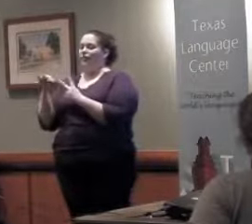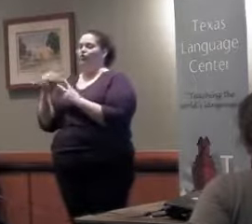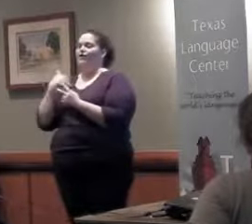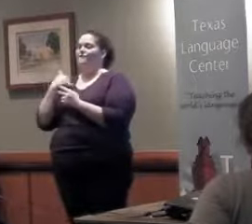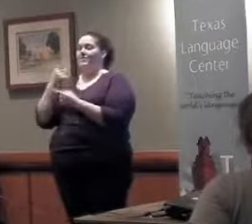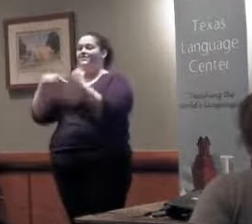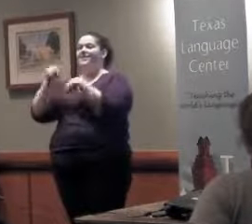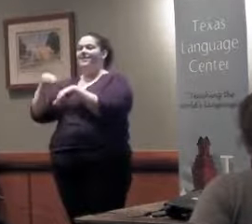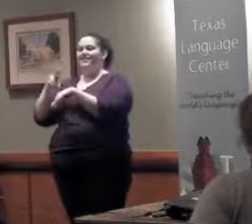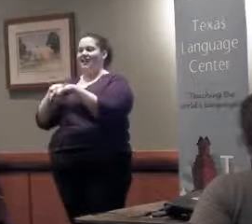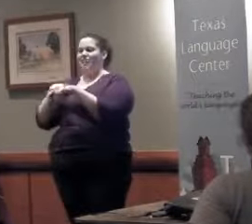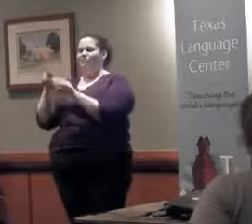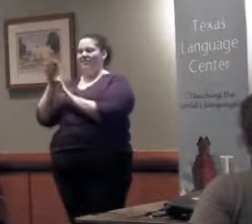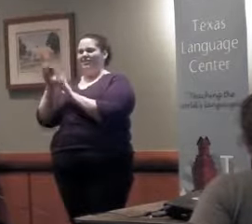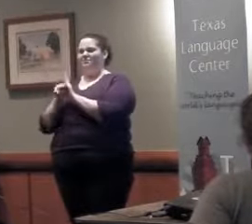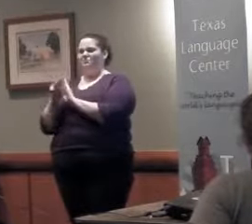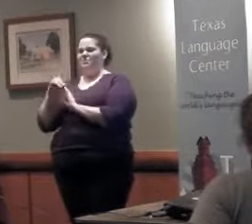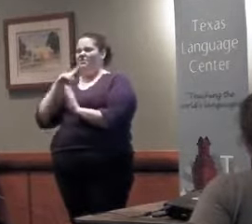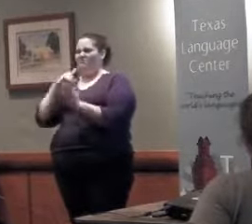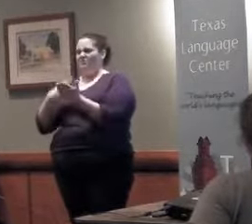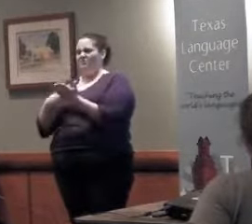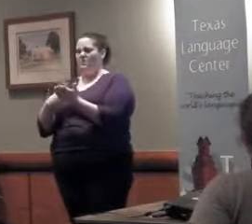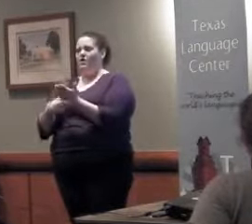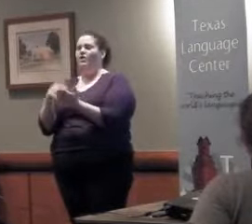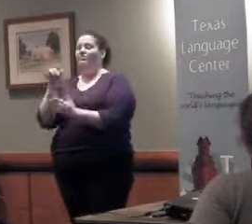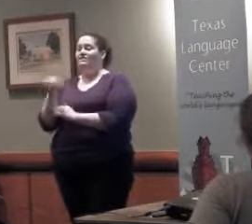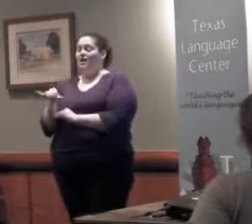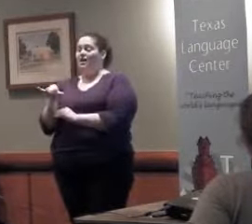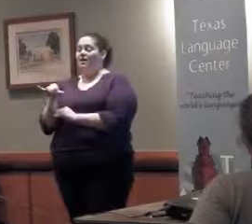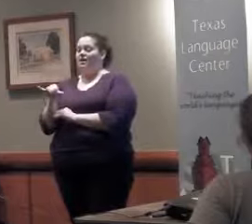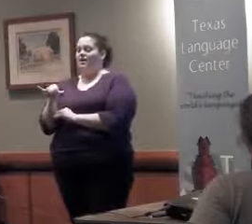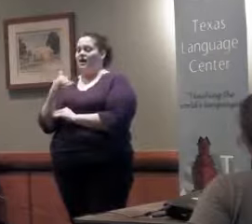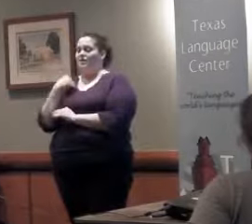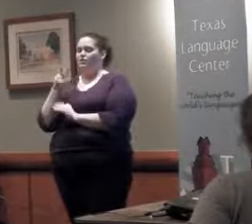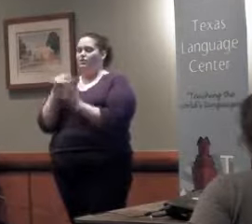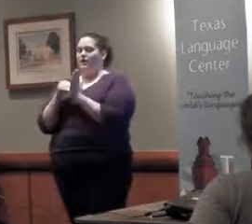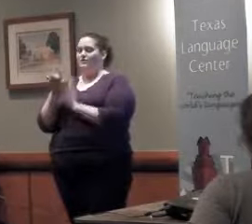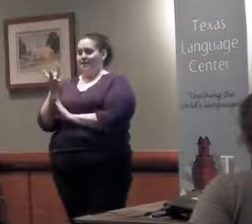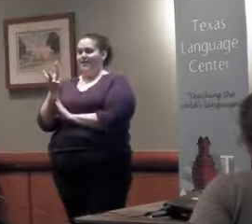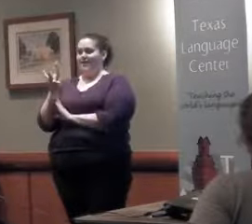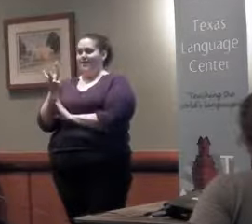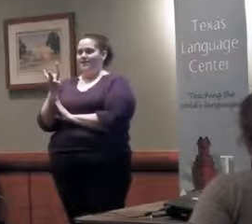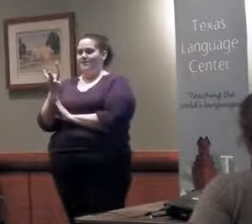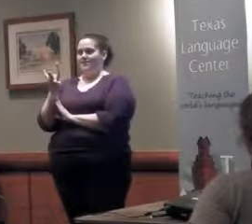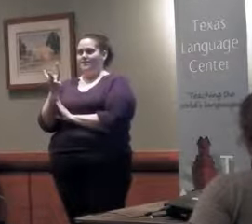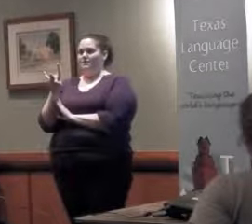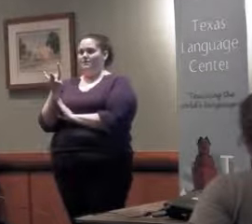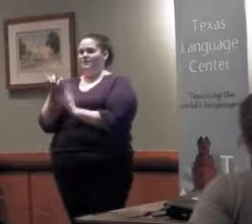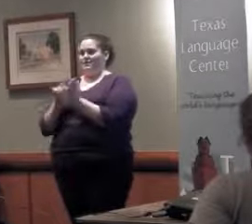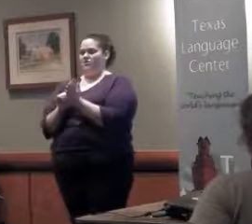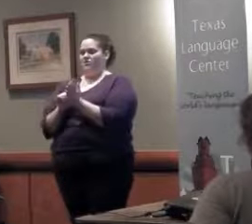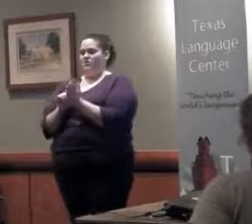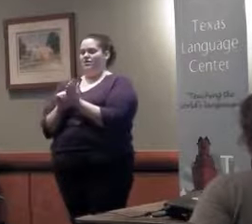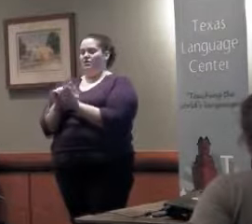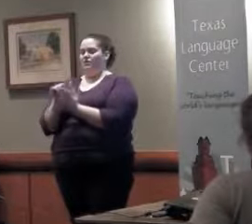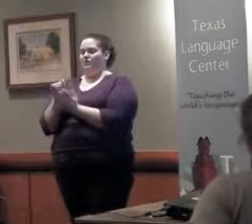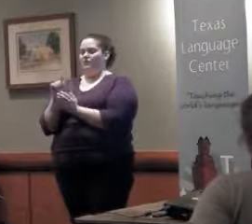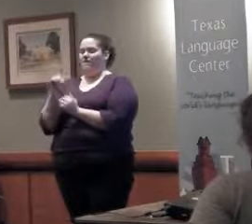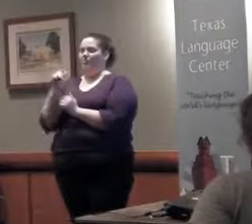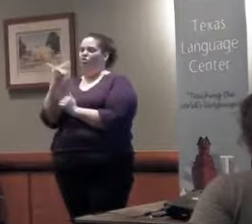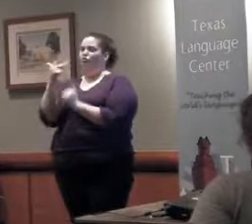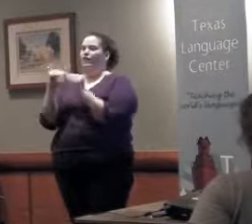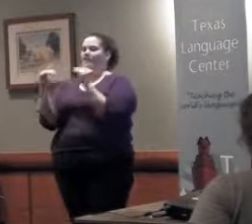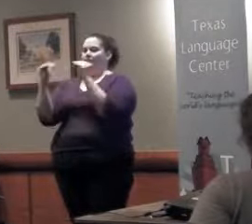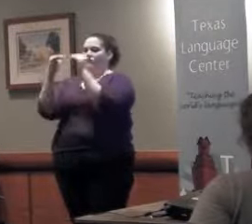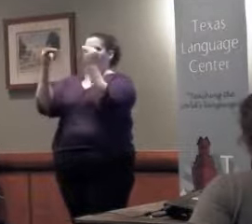Naturally curriculum that I mentioned earlier has a 2008 edition for the first, there are 3